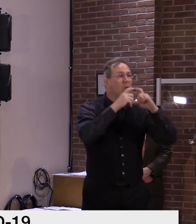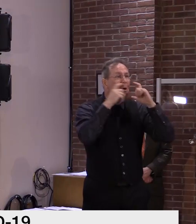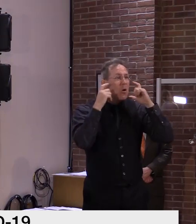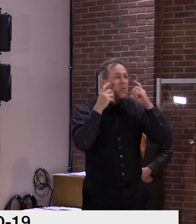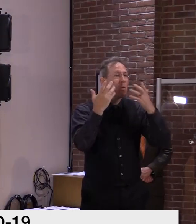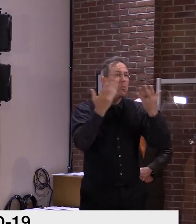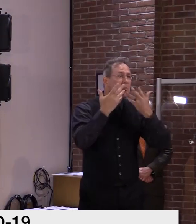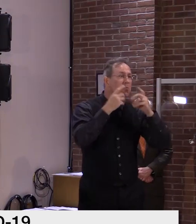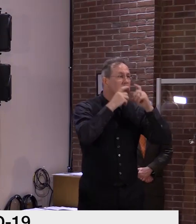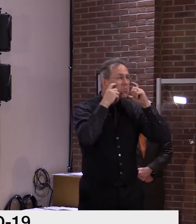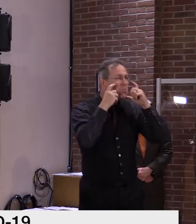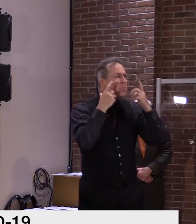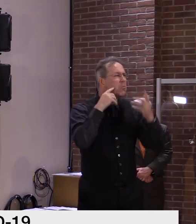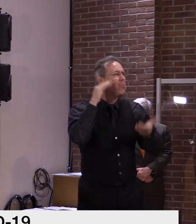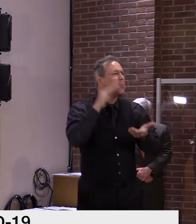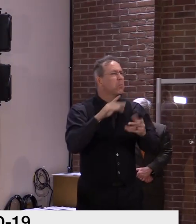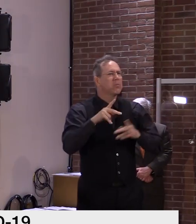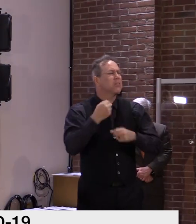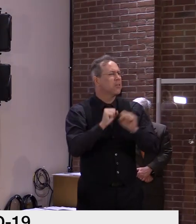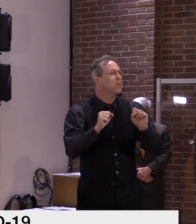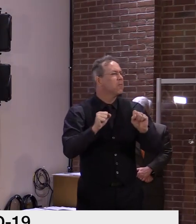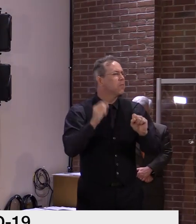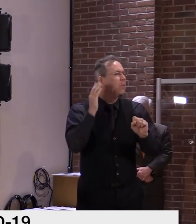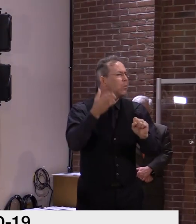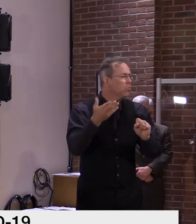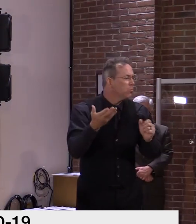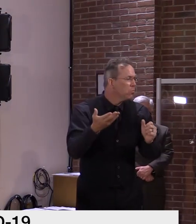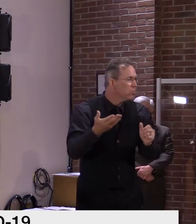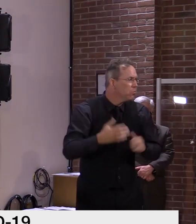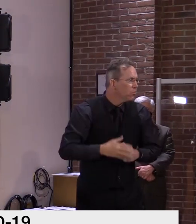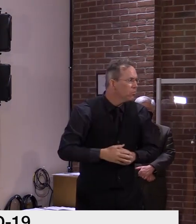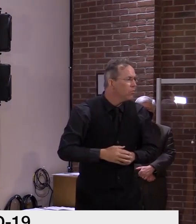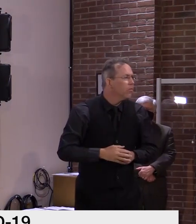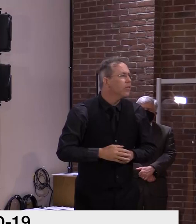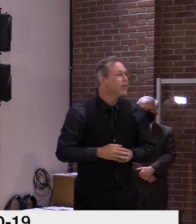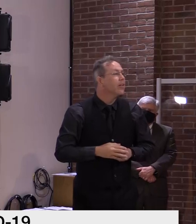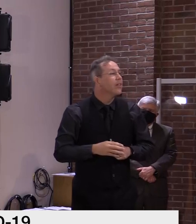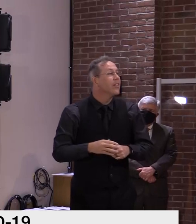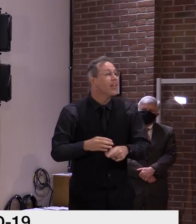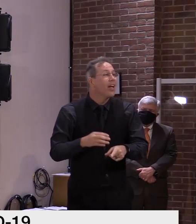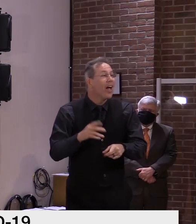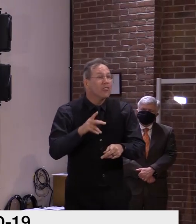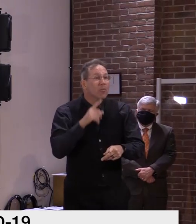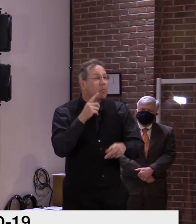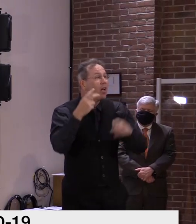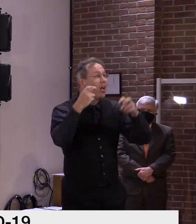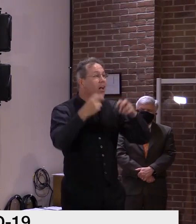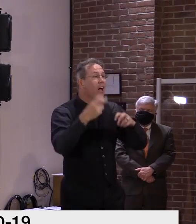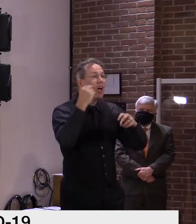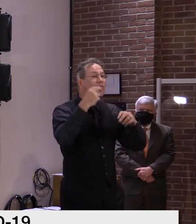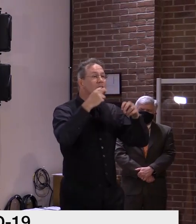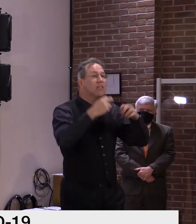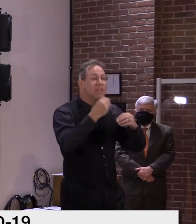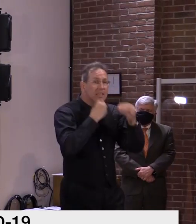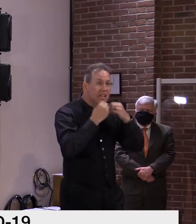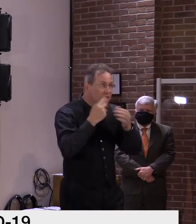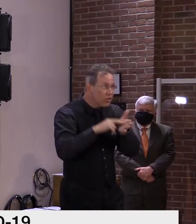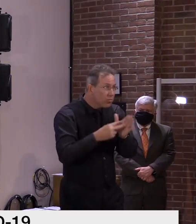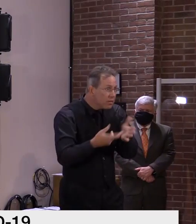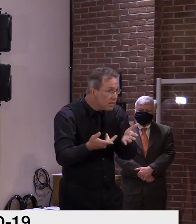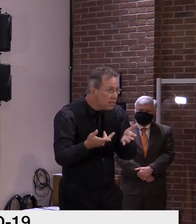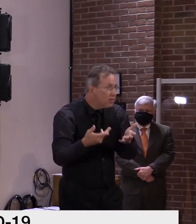about eating outdoors with others. I can't even begin to count on one hand the number of cases